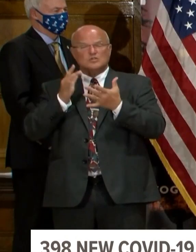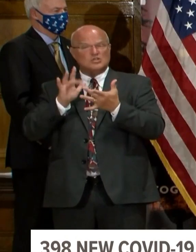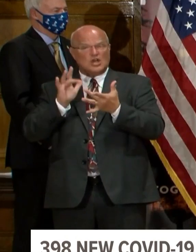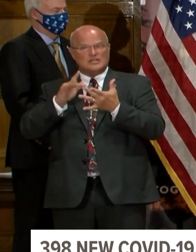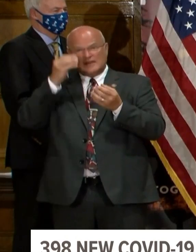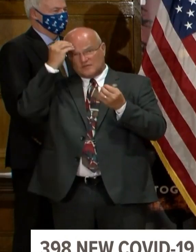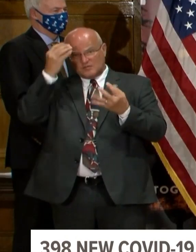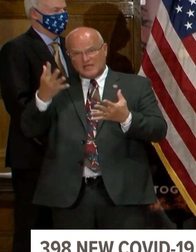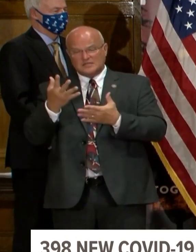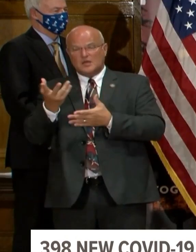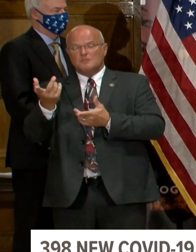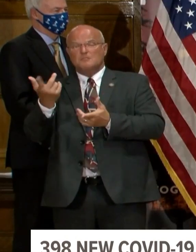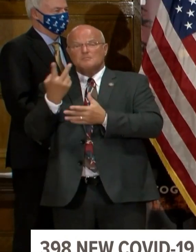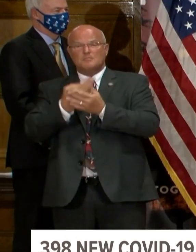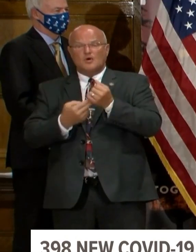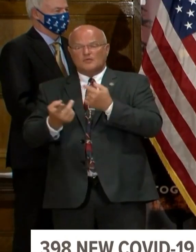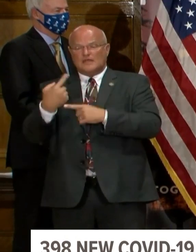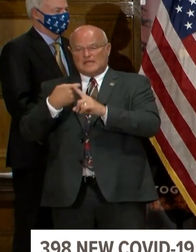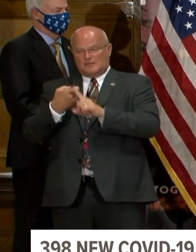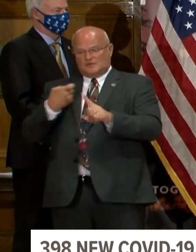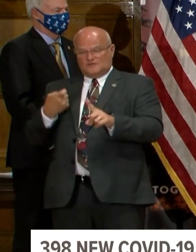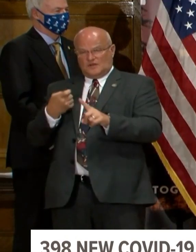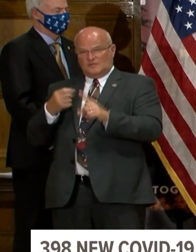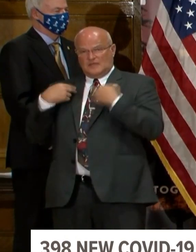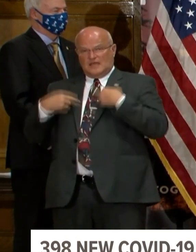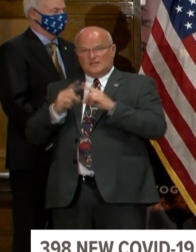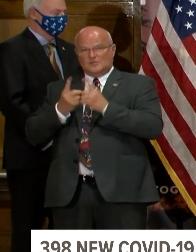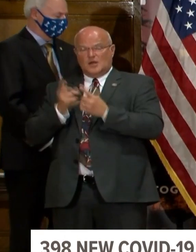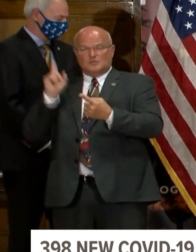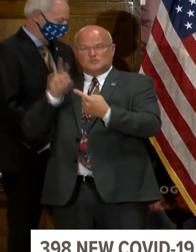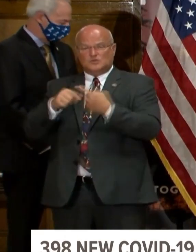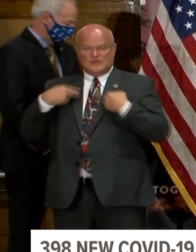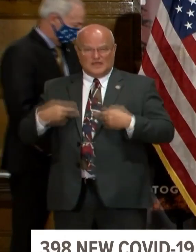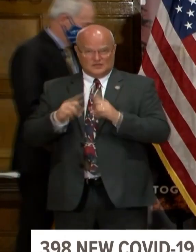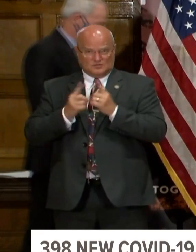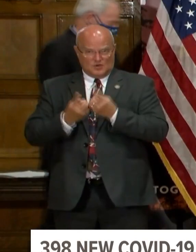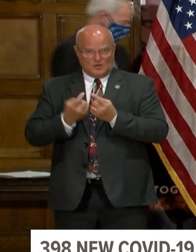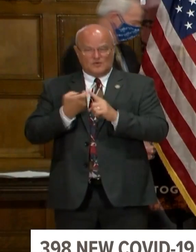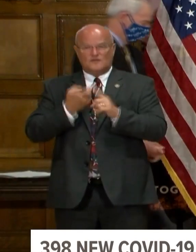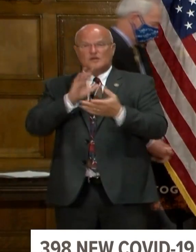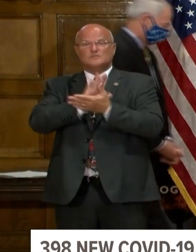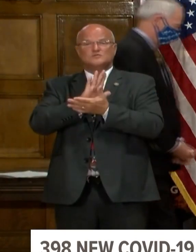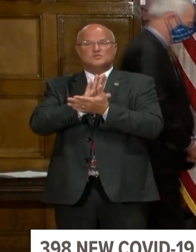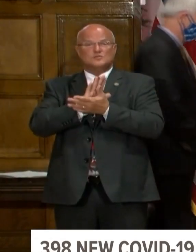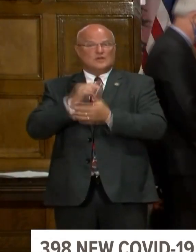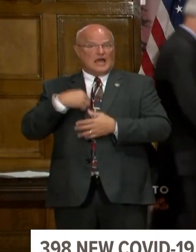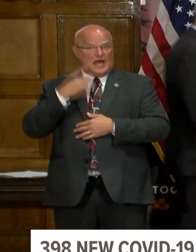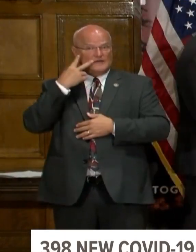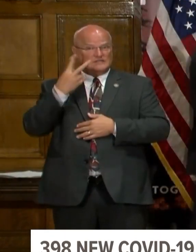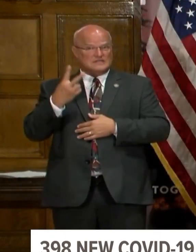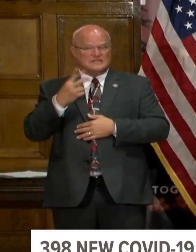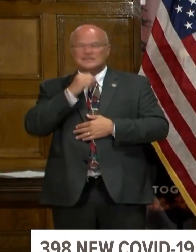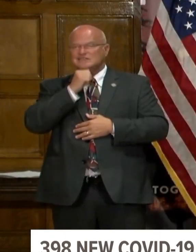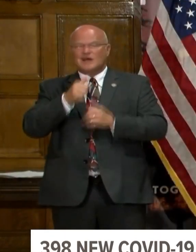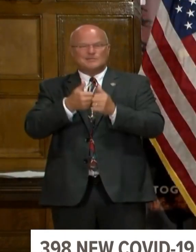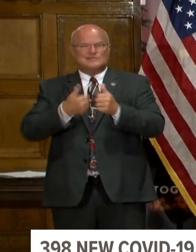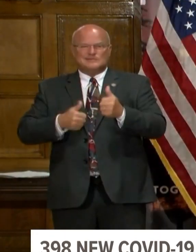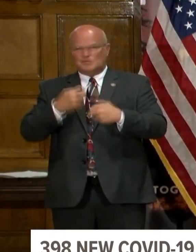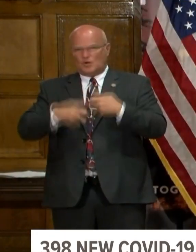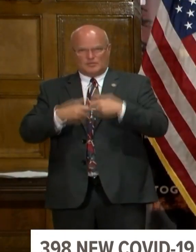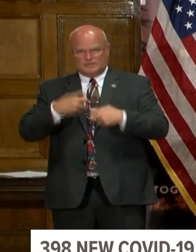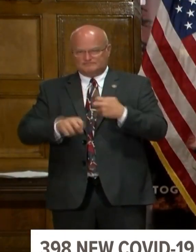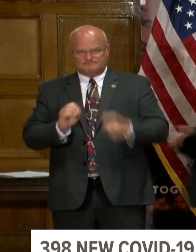contact, both coming and going from the health department with each of the schools. So at least from what I have seen, there has not been a lag.